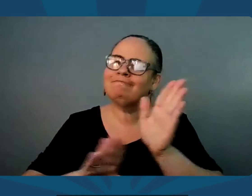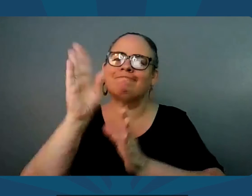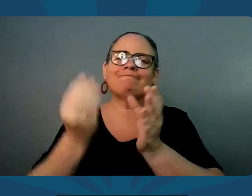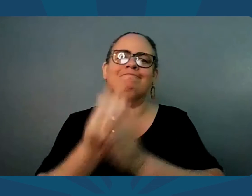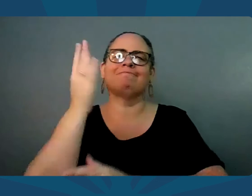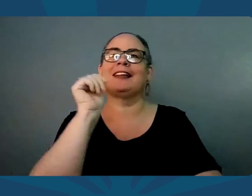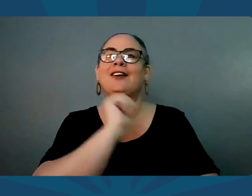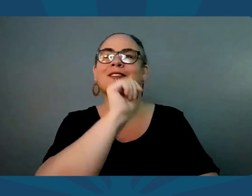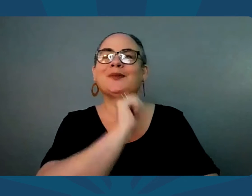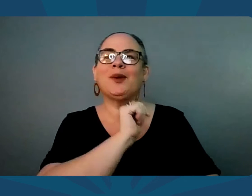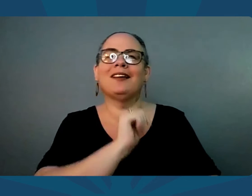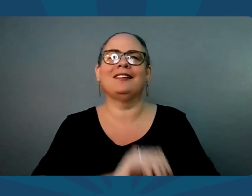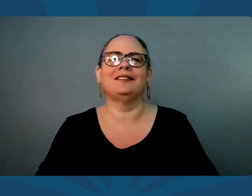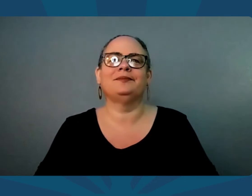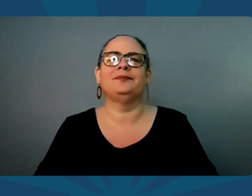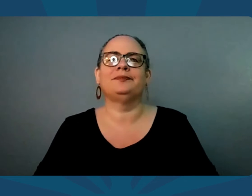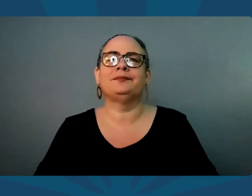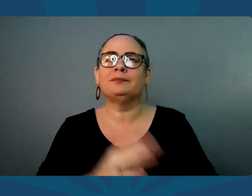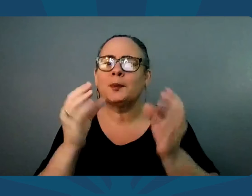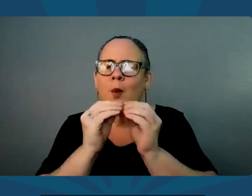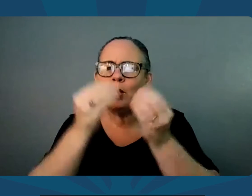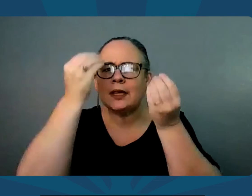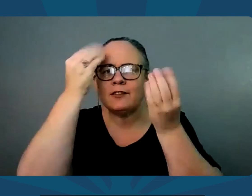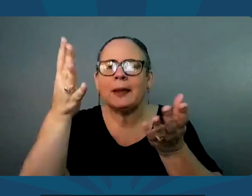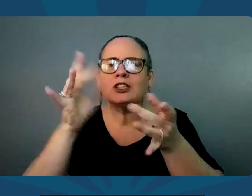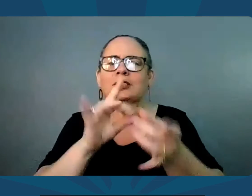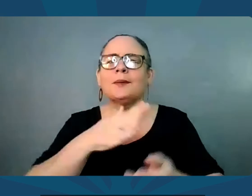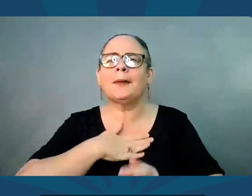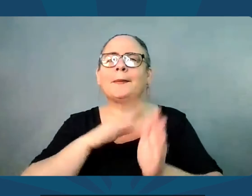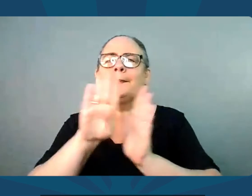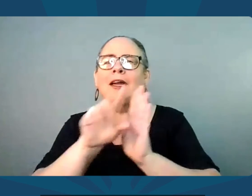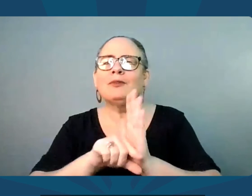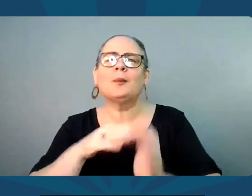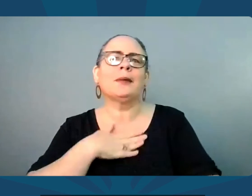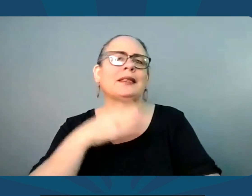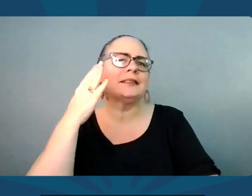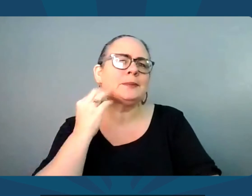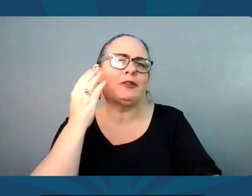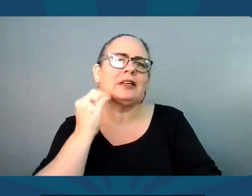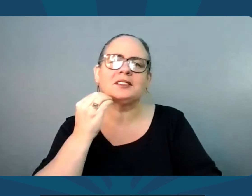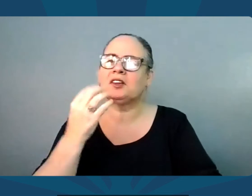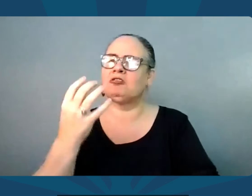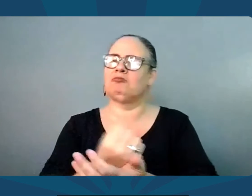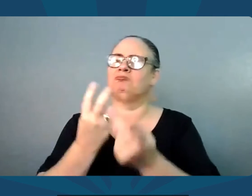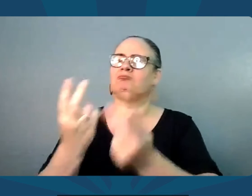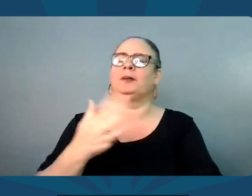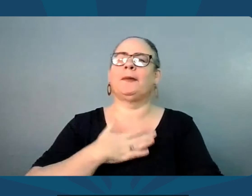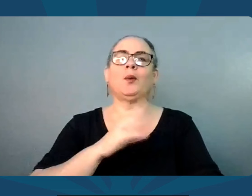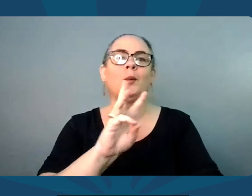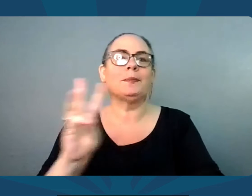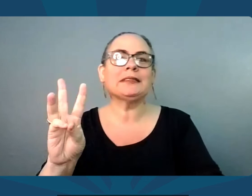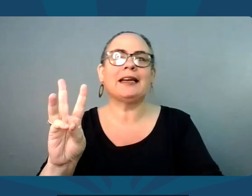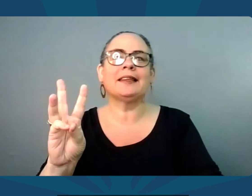your children to prosper in Arizona. To find out more about my background and my experience, please visit